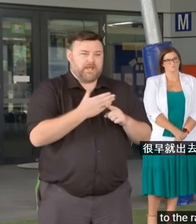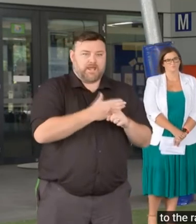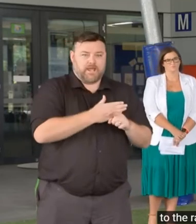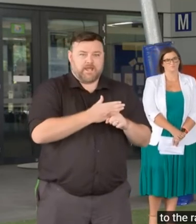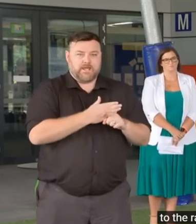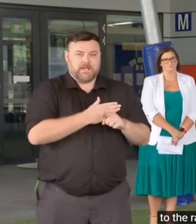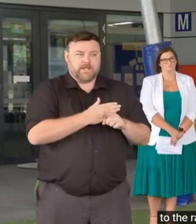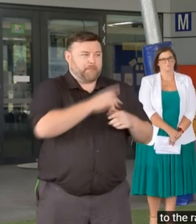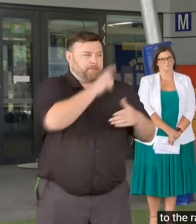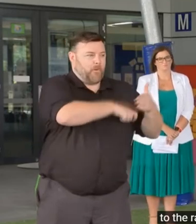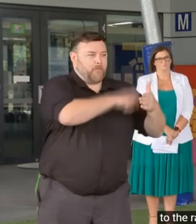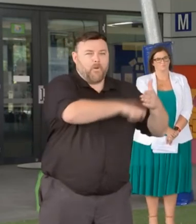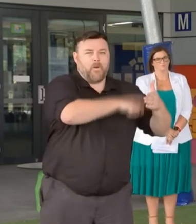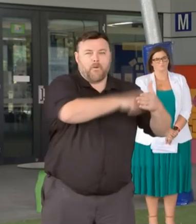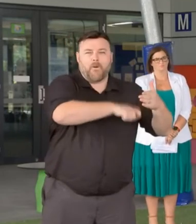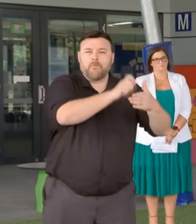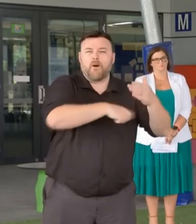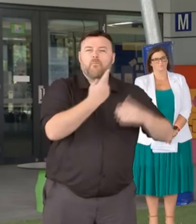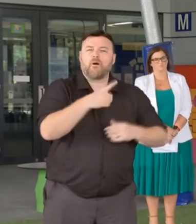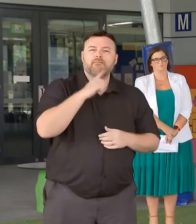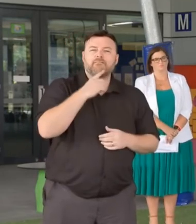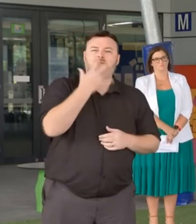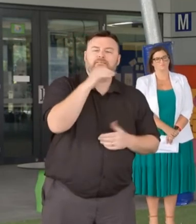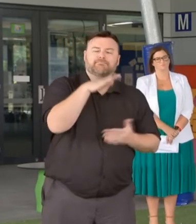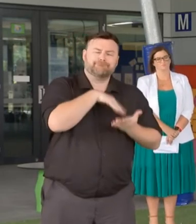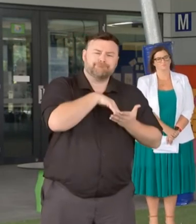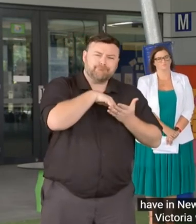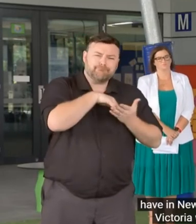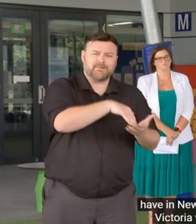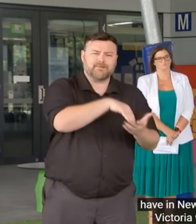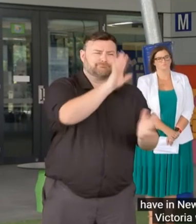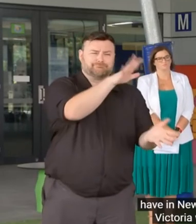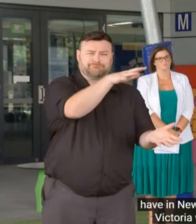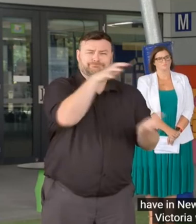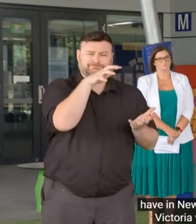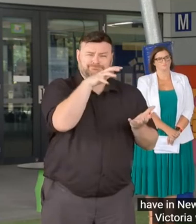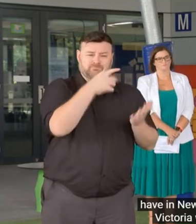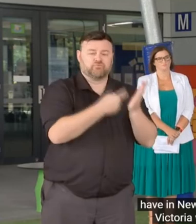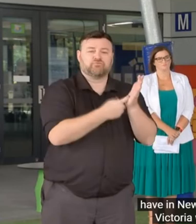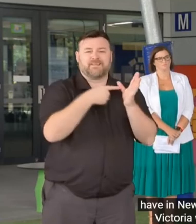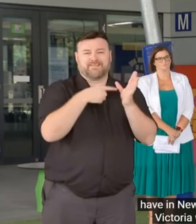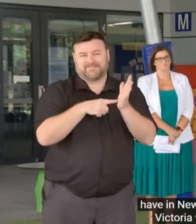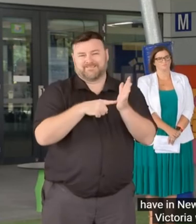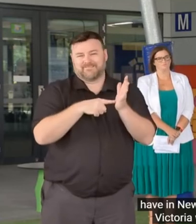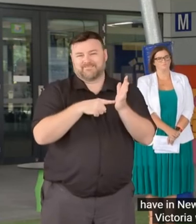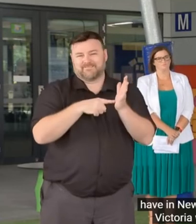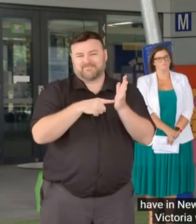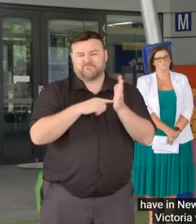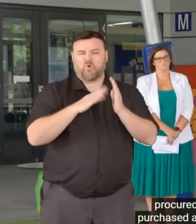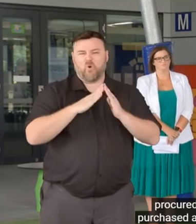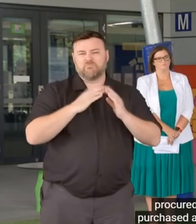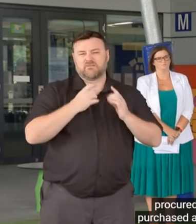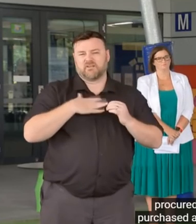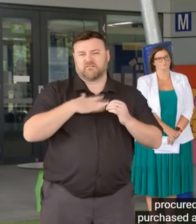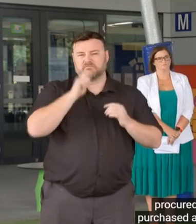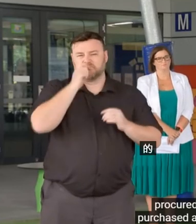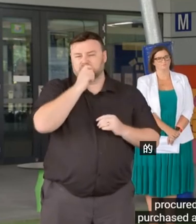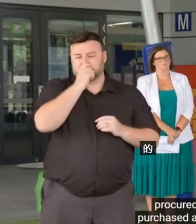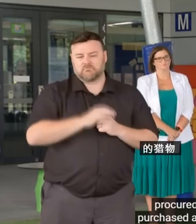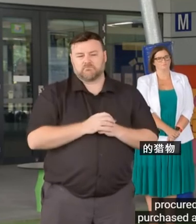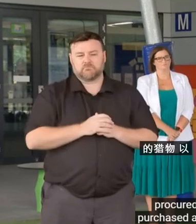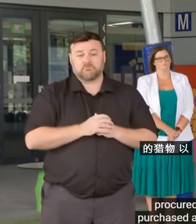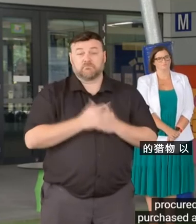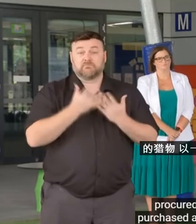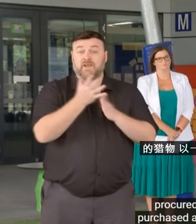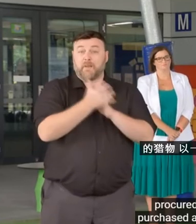purchase orders in, for around 150 million rapid antigen tests, and that's allowed us to ensure that as we get kids back